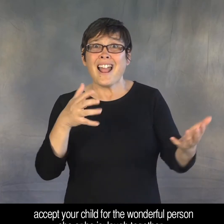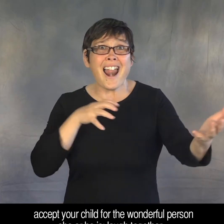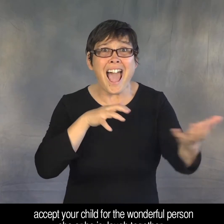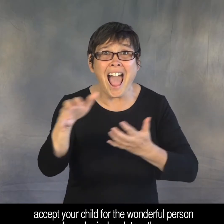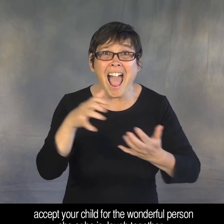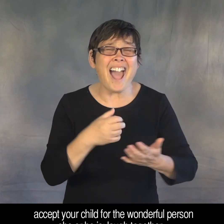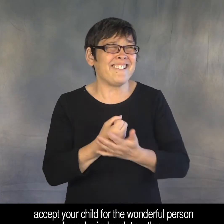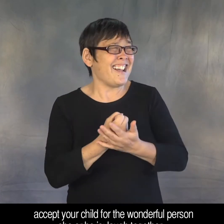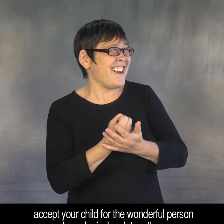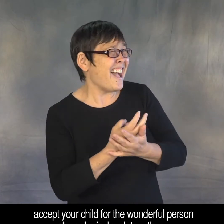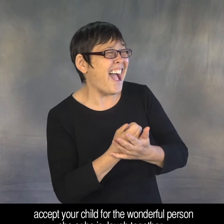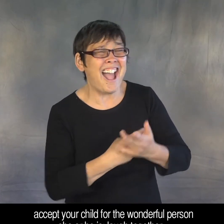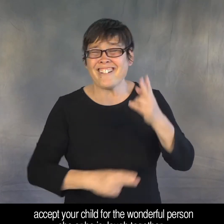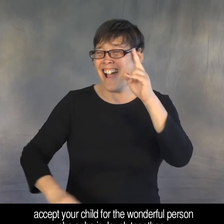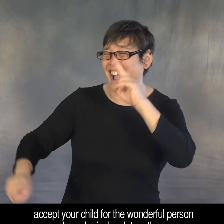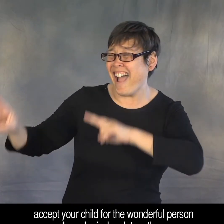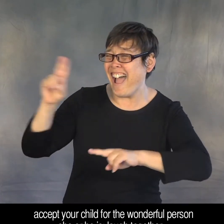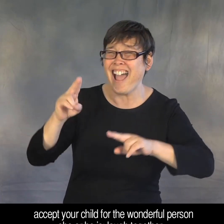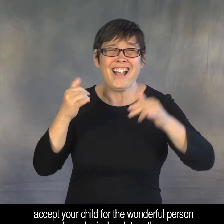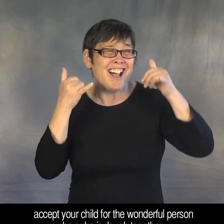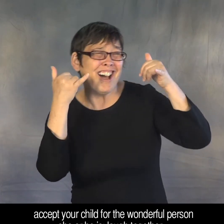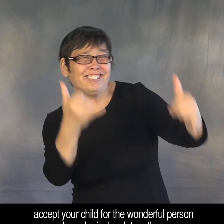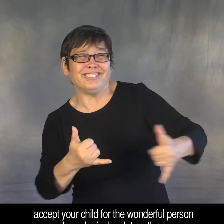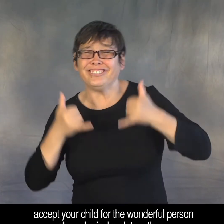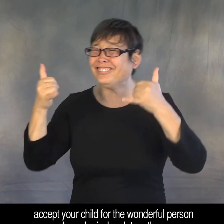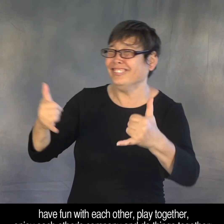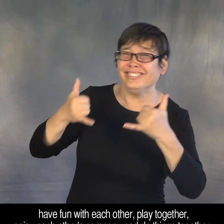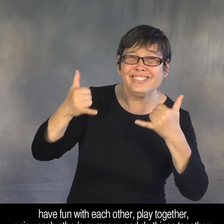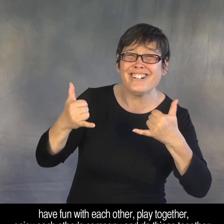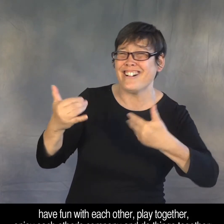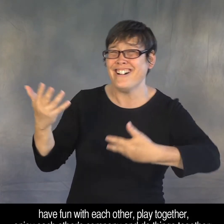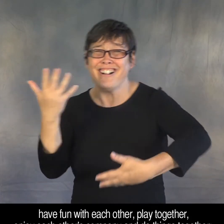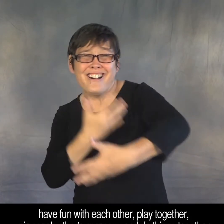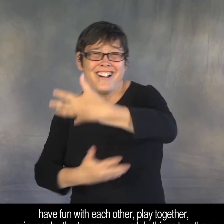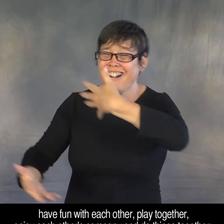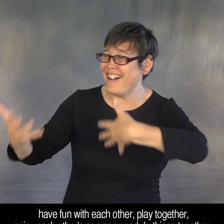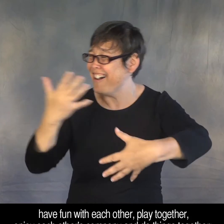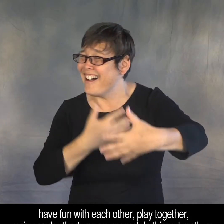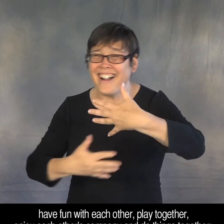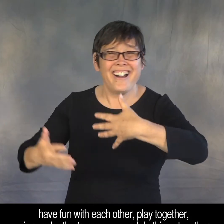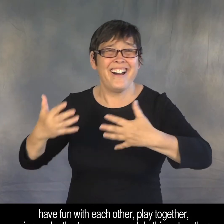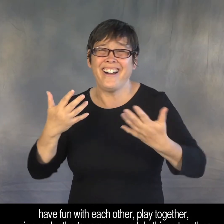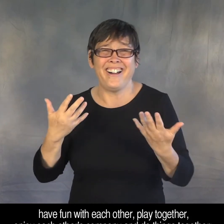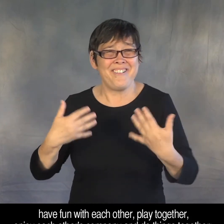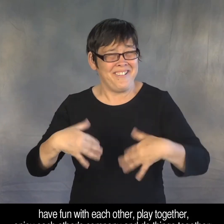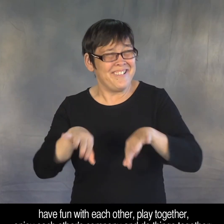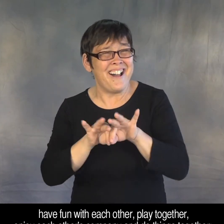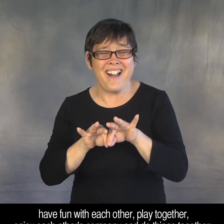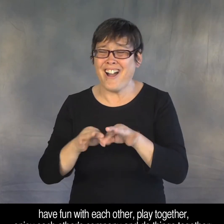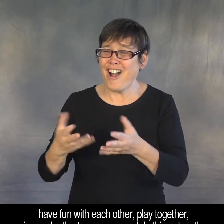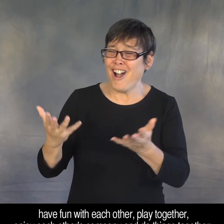or he is. Laugh together, have fun with each other, play